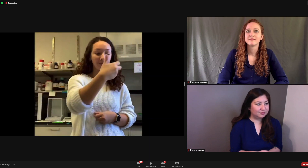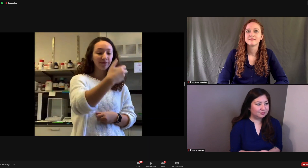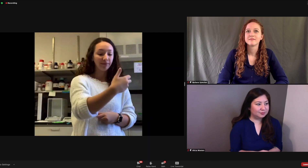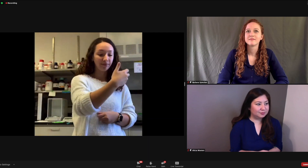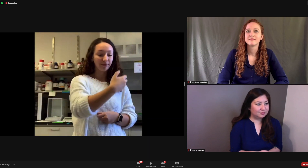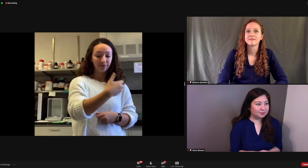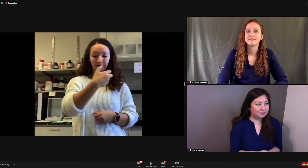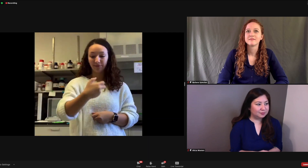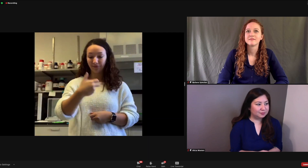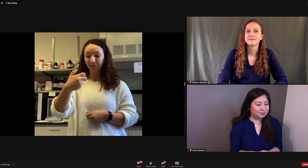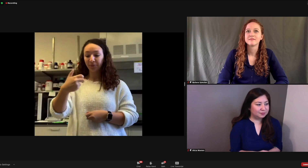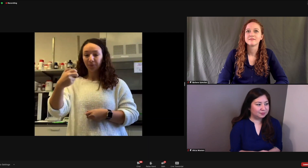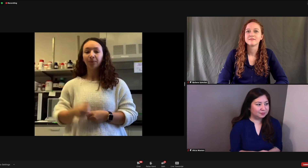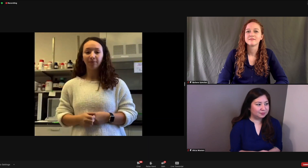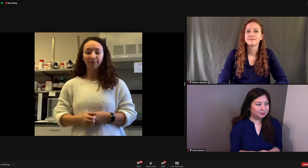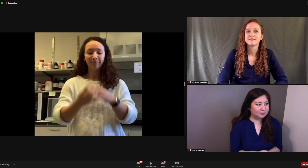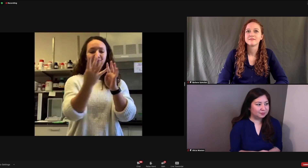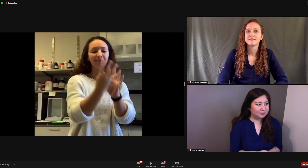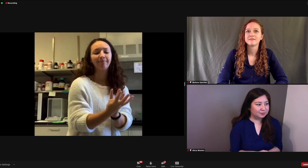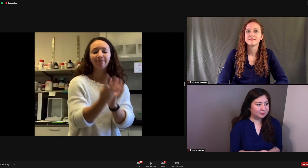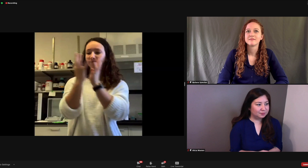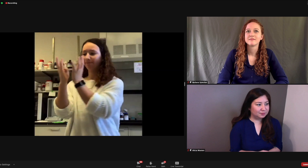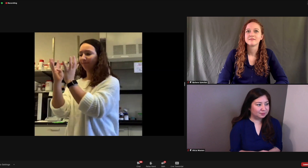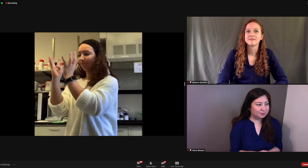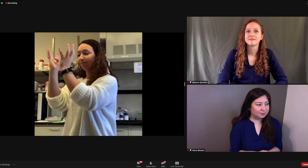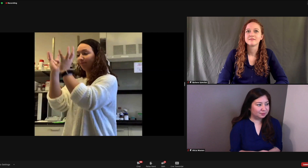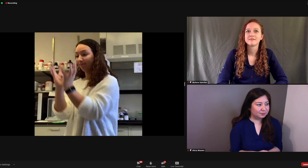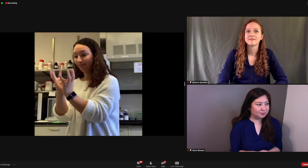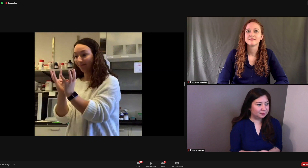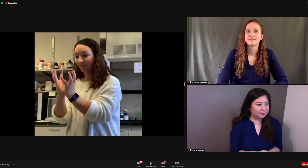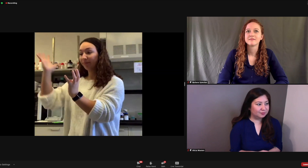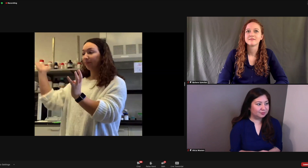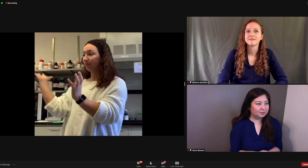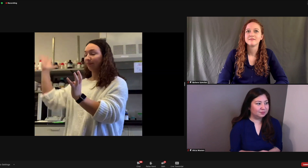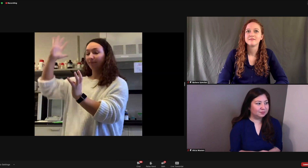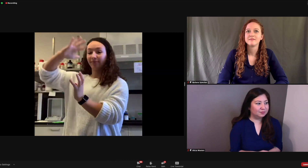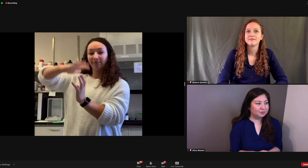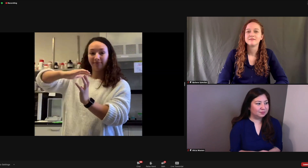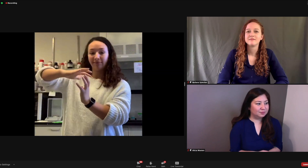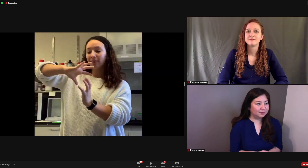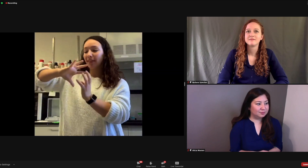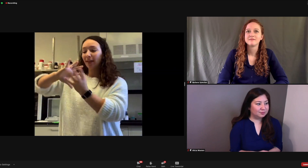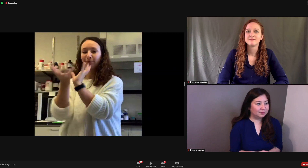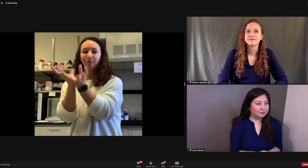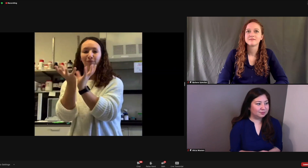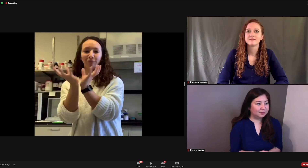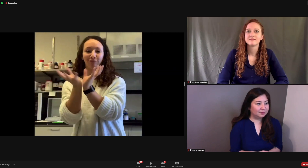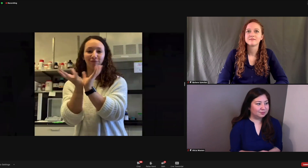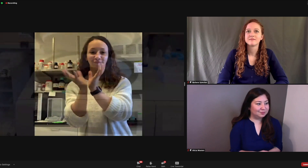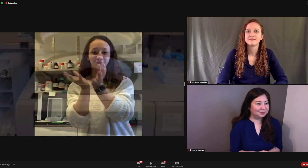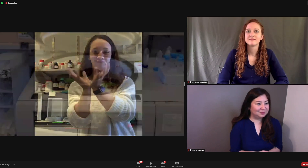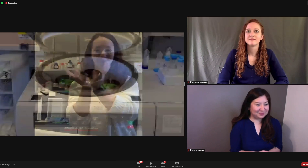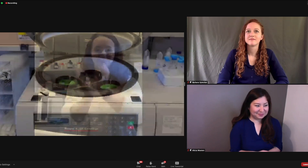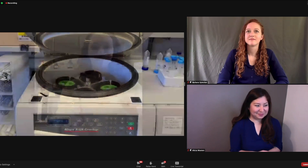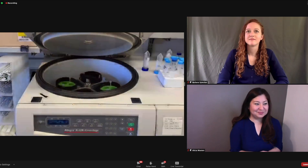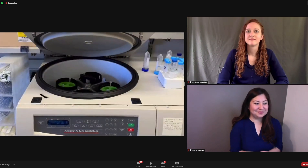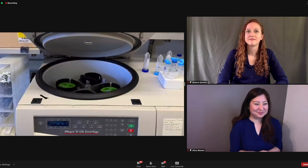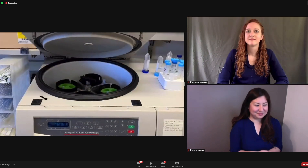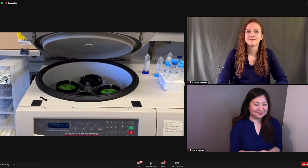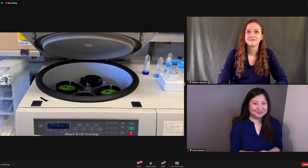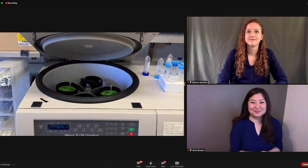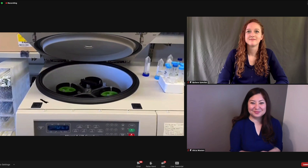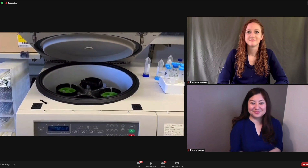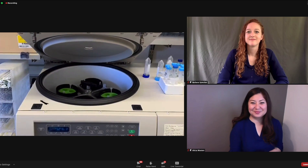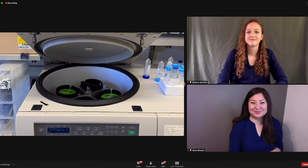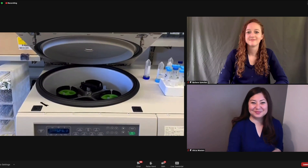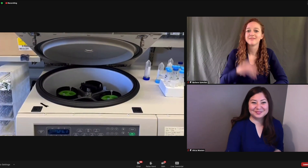close, we wanted to have all of the liquids to shake them to the bottom in